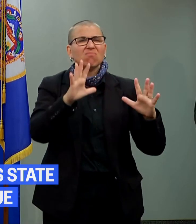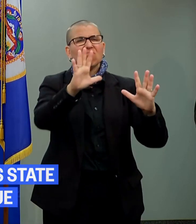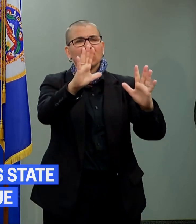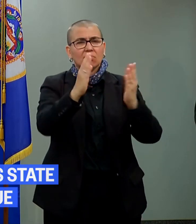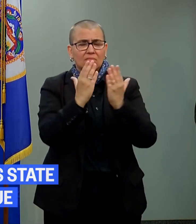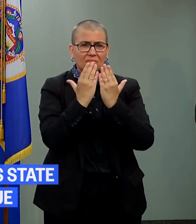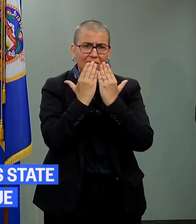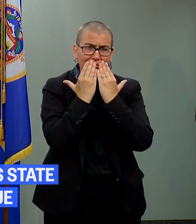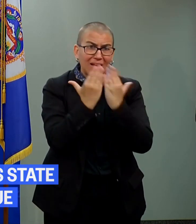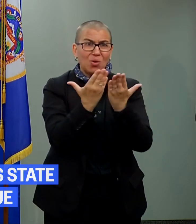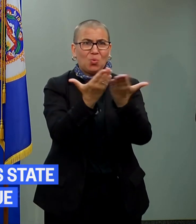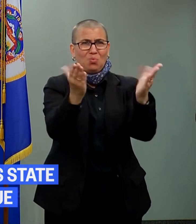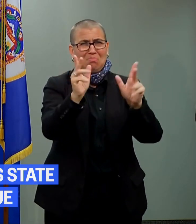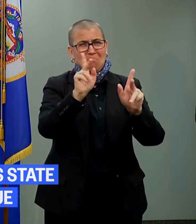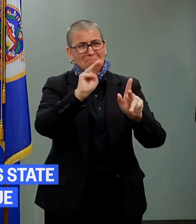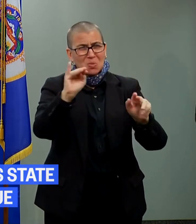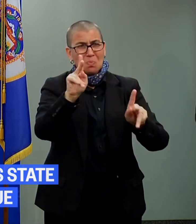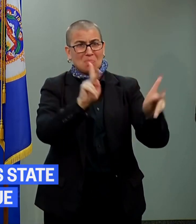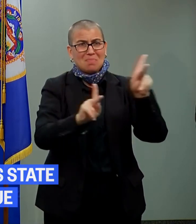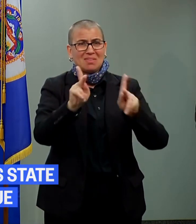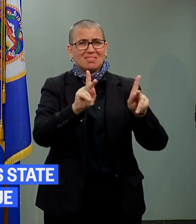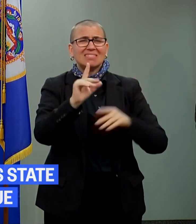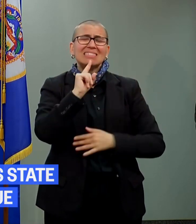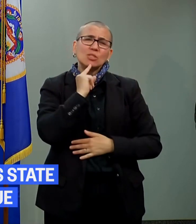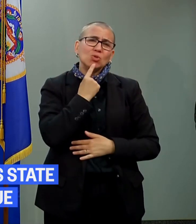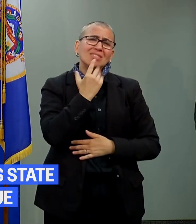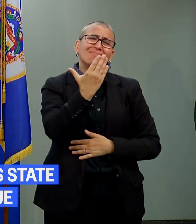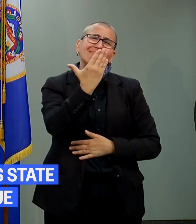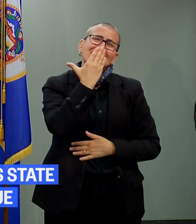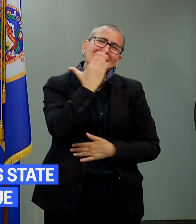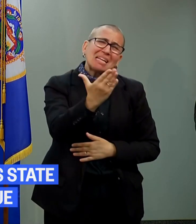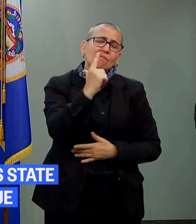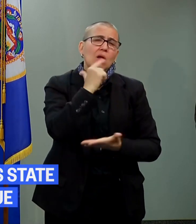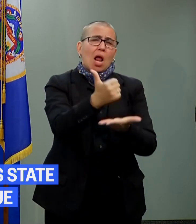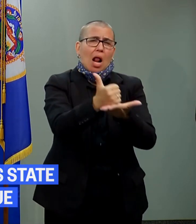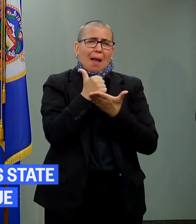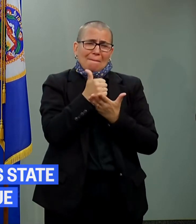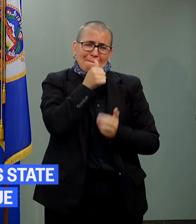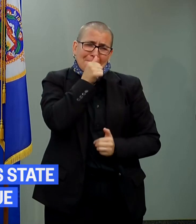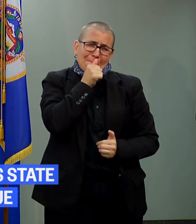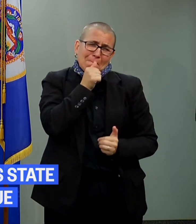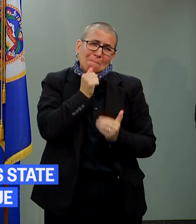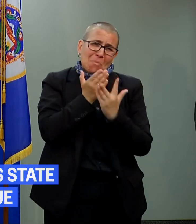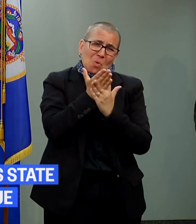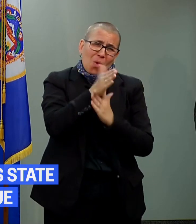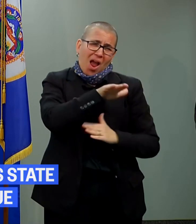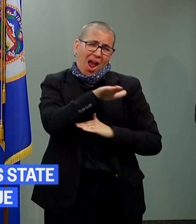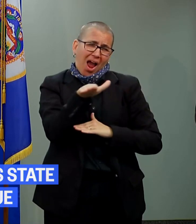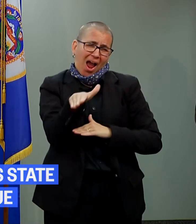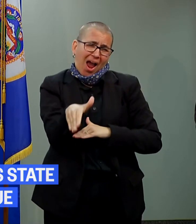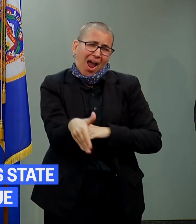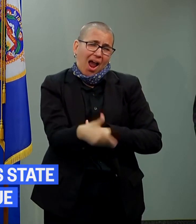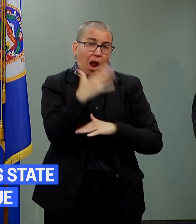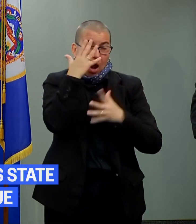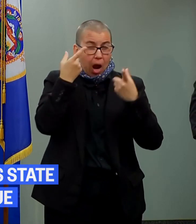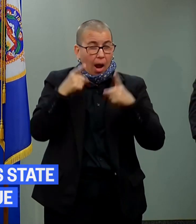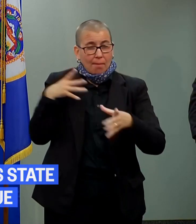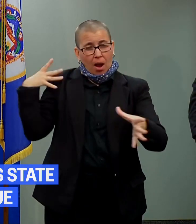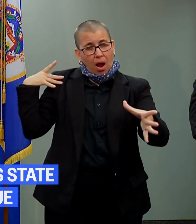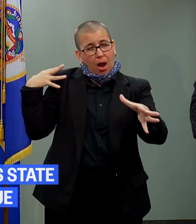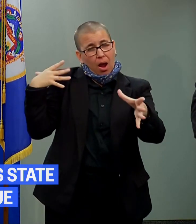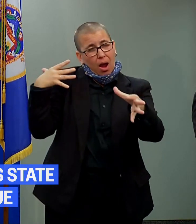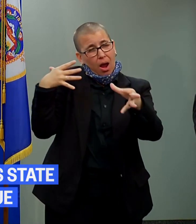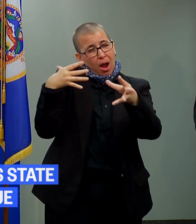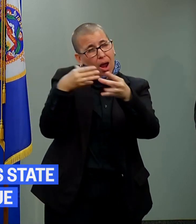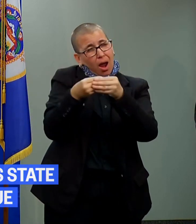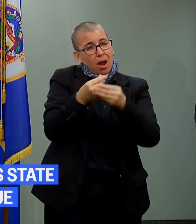us get through the night in a way that was very different than the previous nights this week. And while we were proud and humbled to